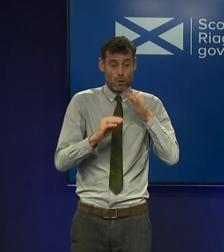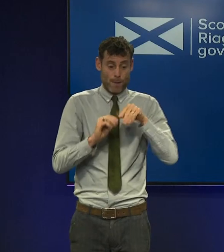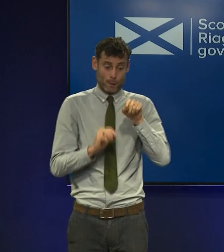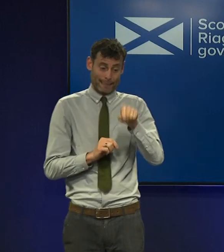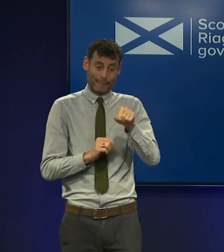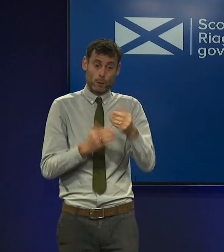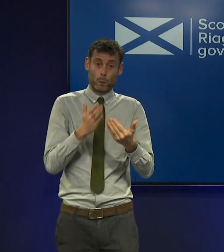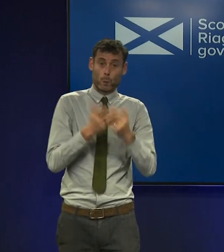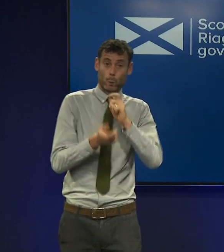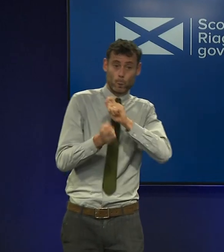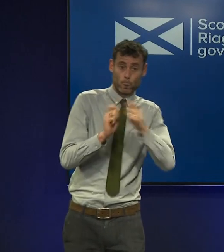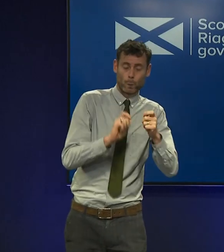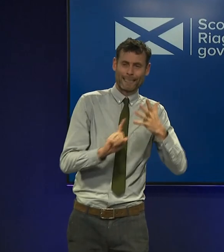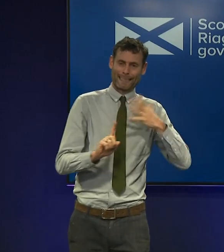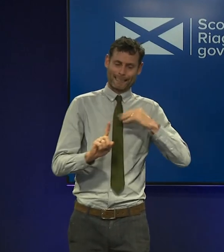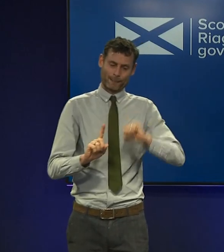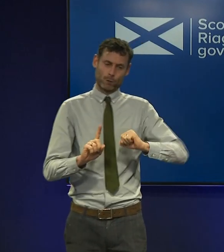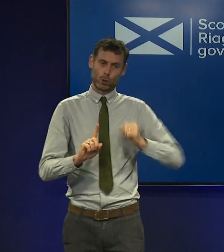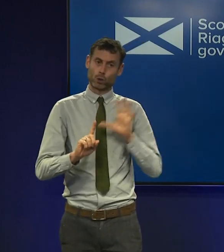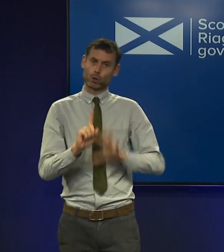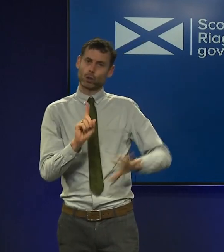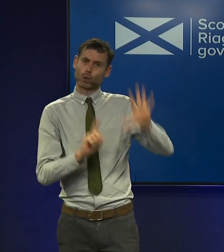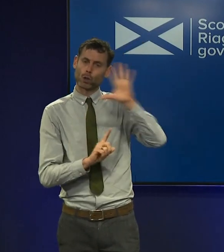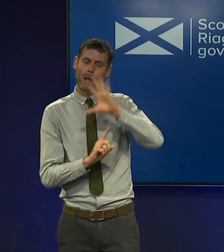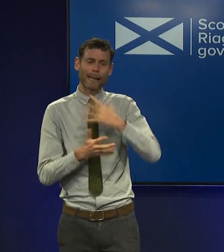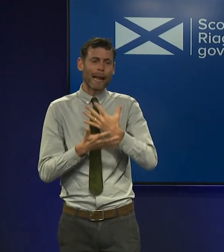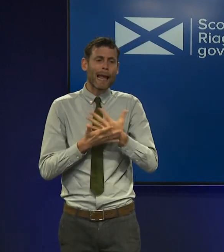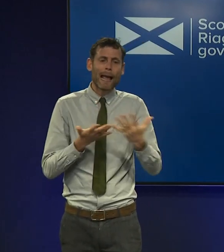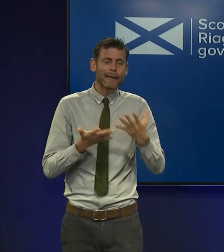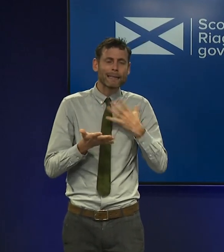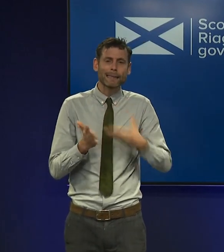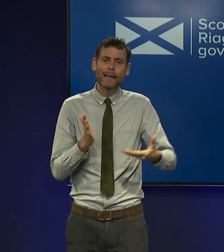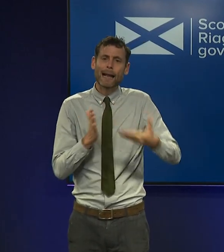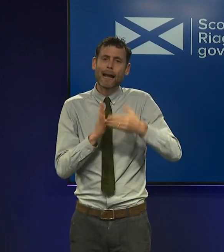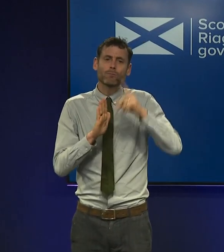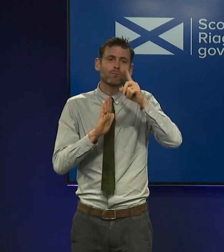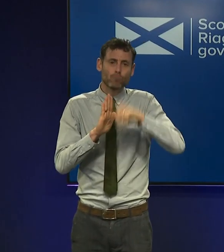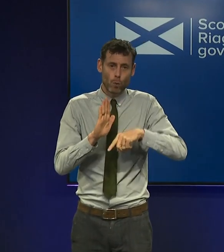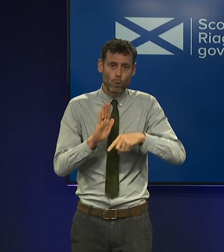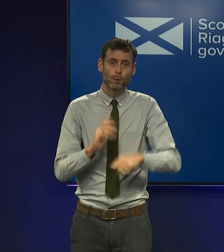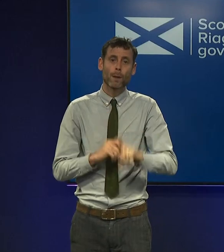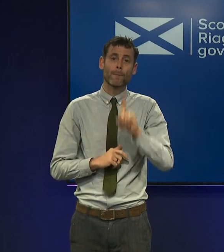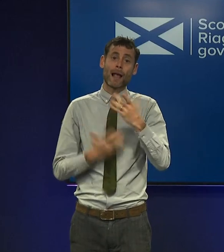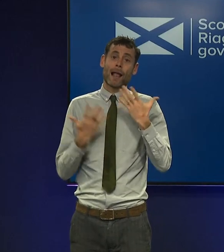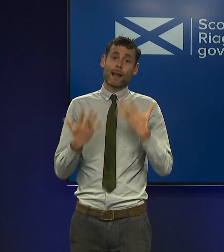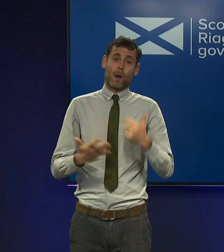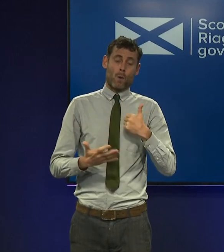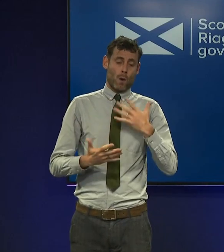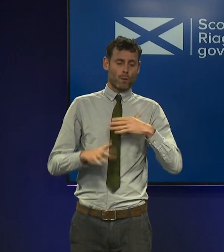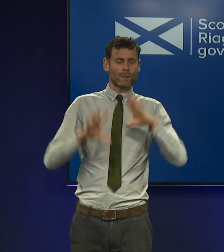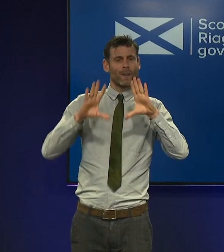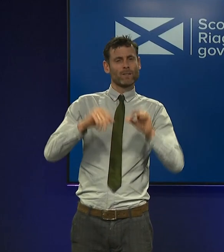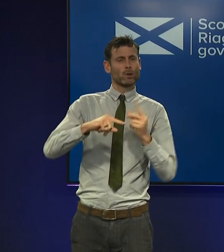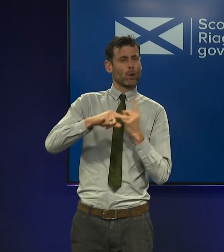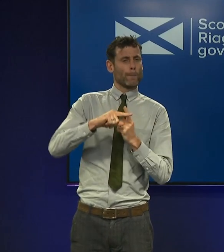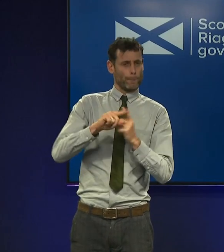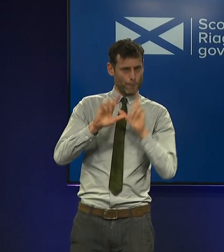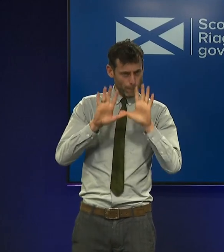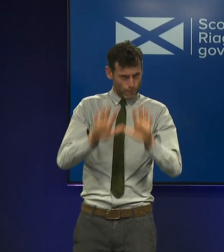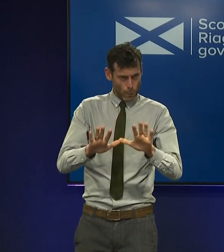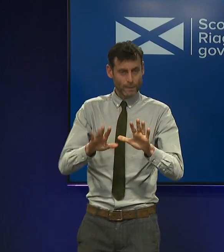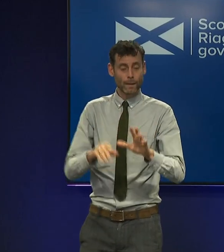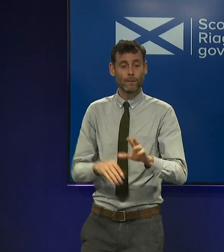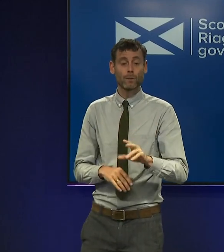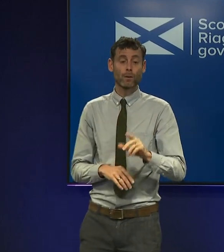the position in Scotland, and any actions that we think are necessary. But to end on a positive note, notwithstanding this